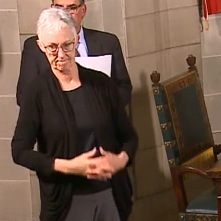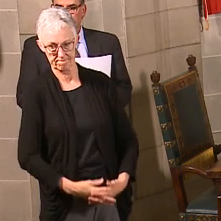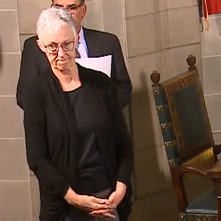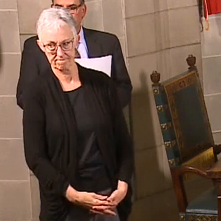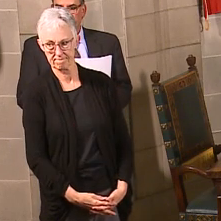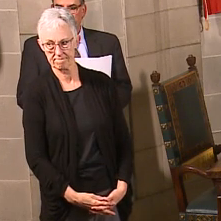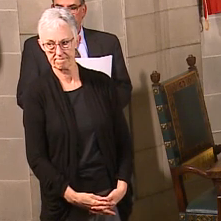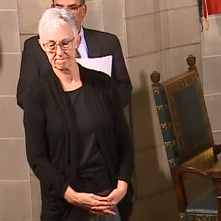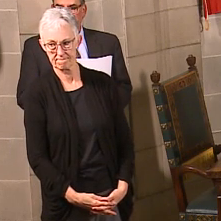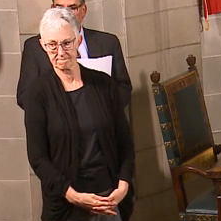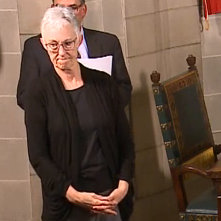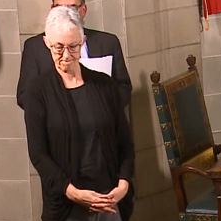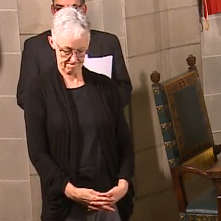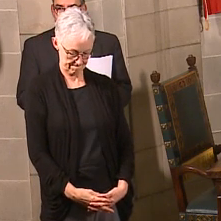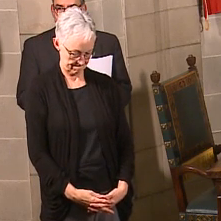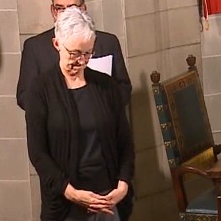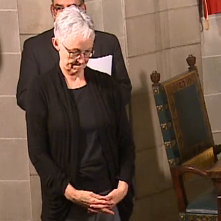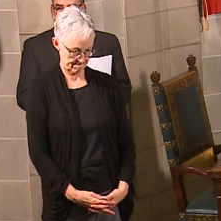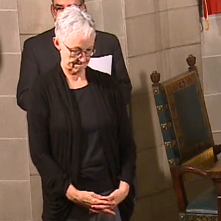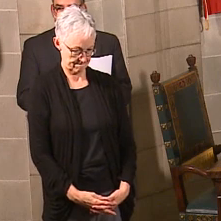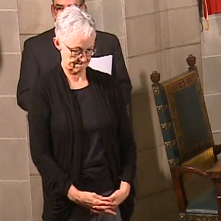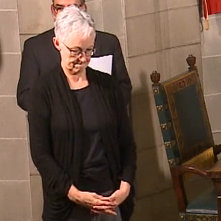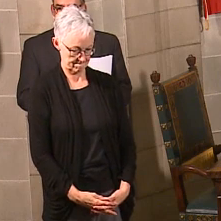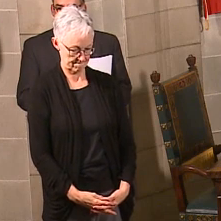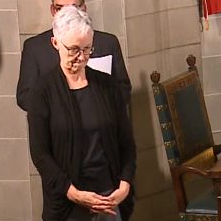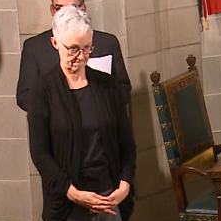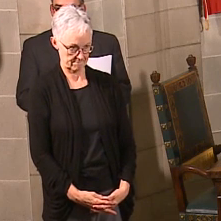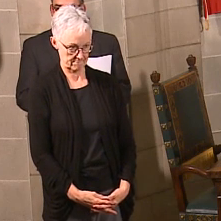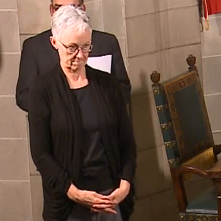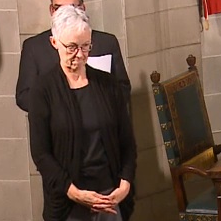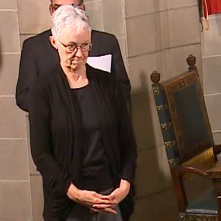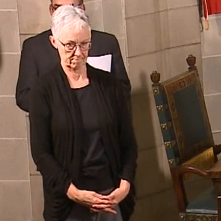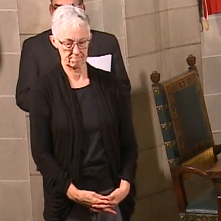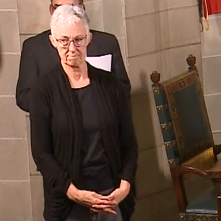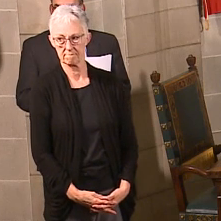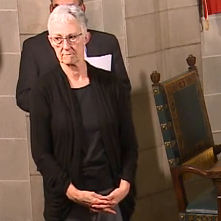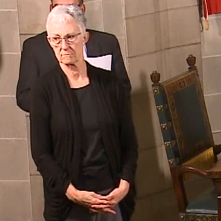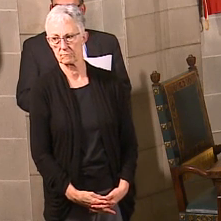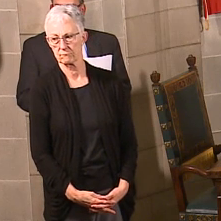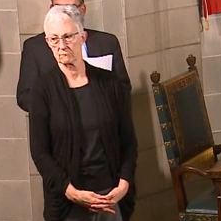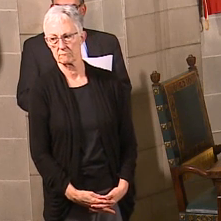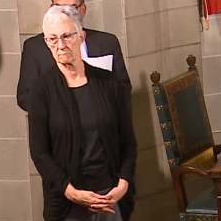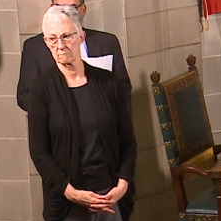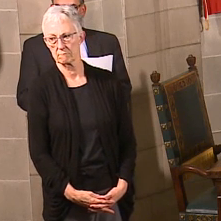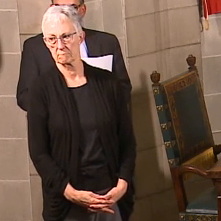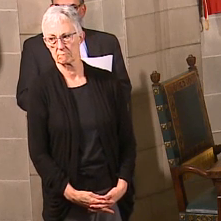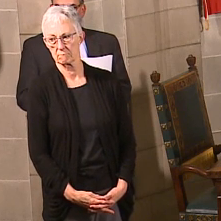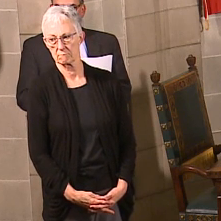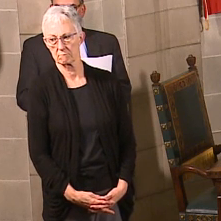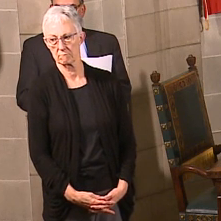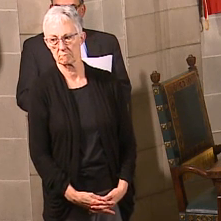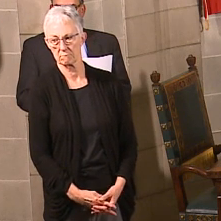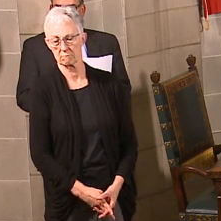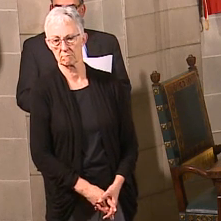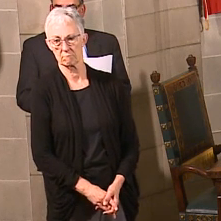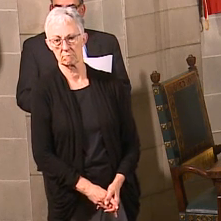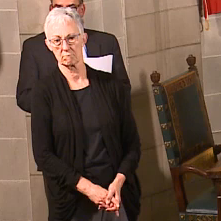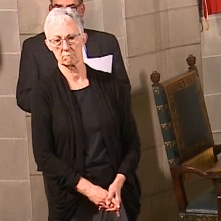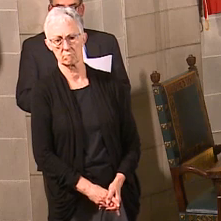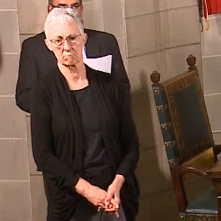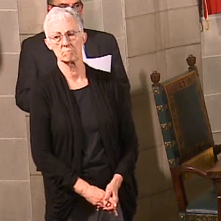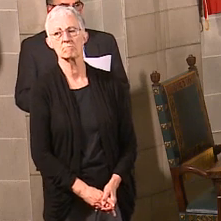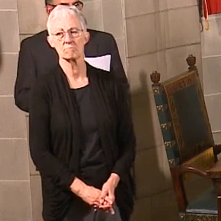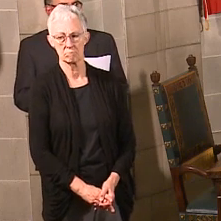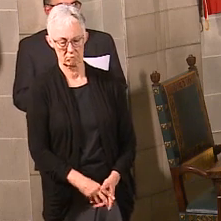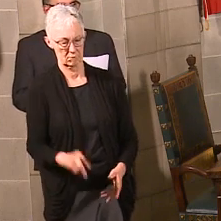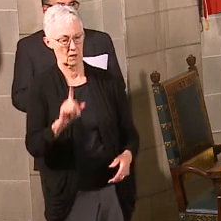workforce absences? And are we tracking cases specifically related to nursing homes or meat packing plants?